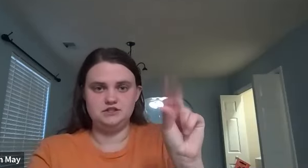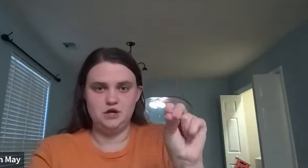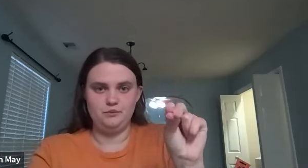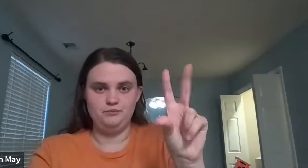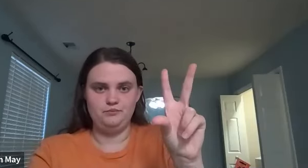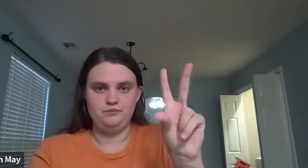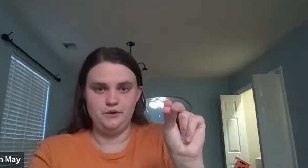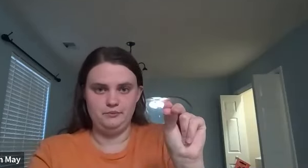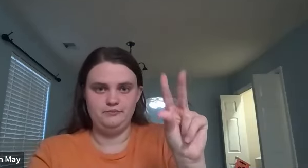No.